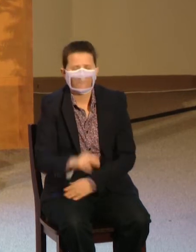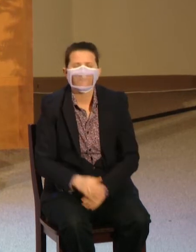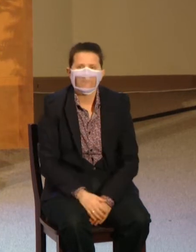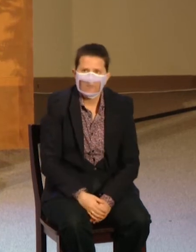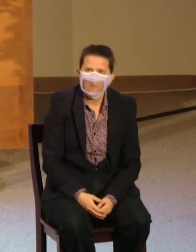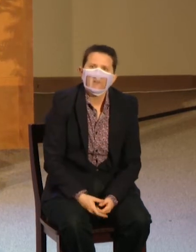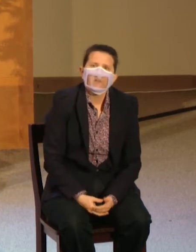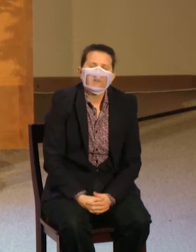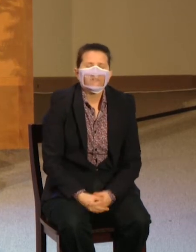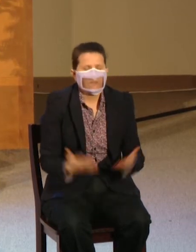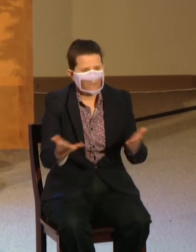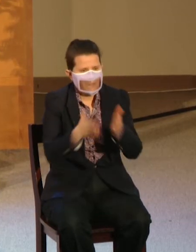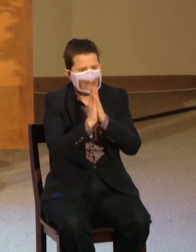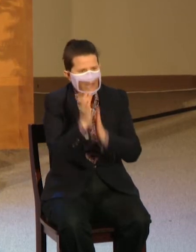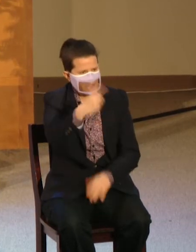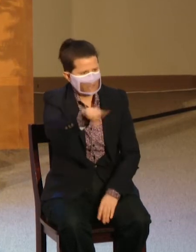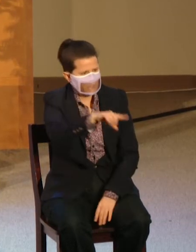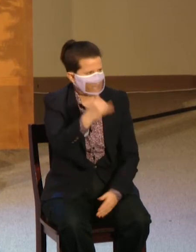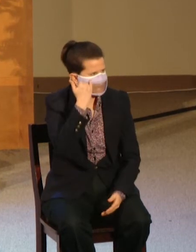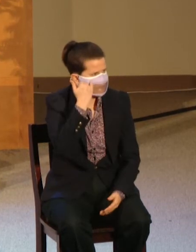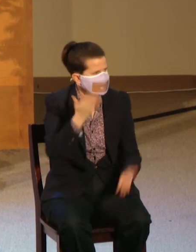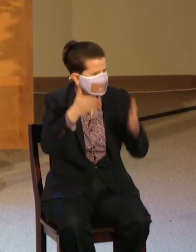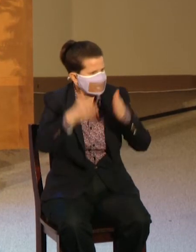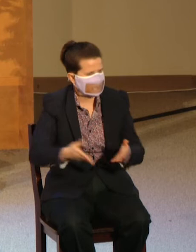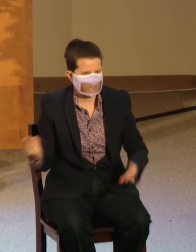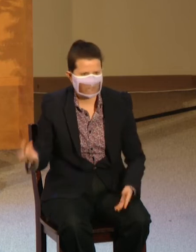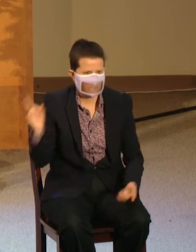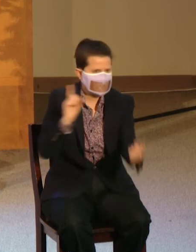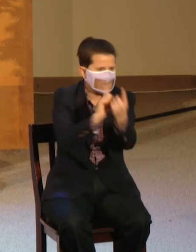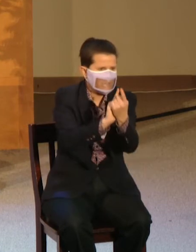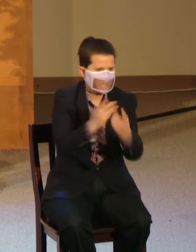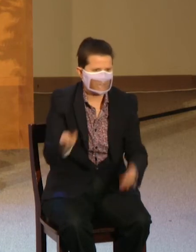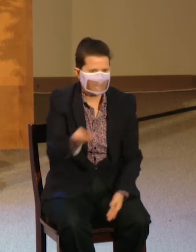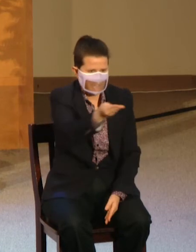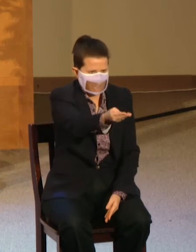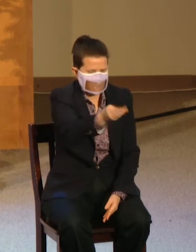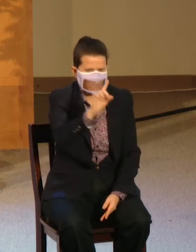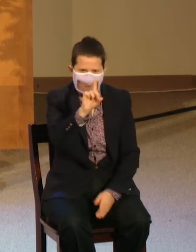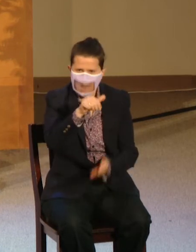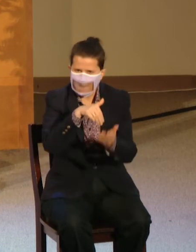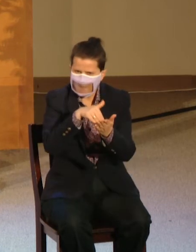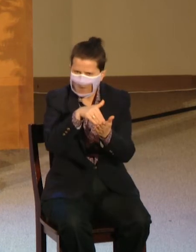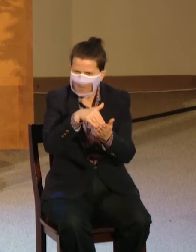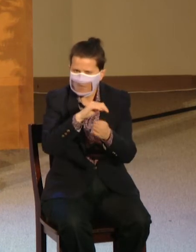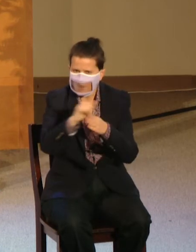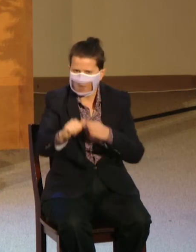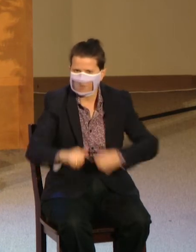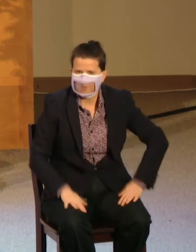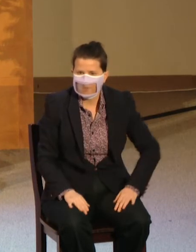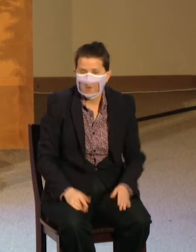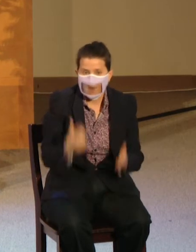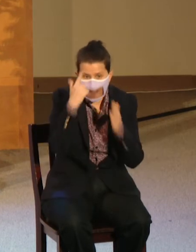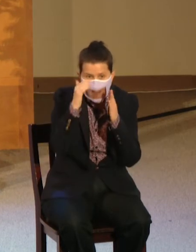you, what would you do if you were given $1 million? Well, the first thing I would hope you do is be tithe 10%